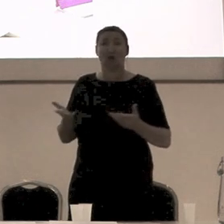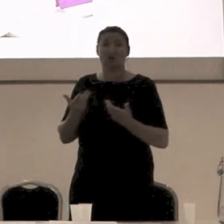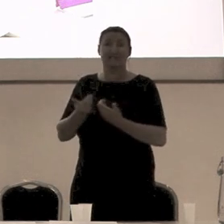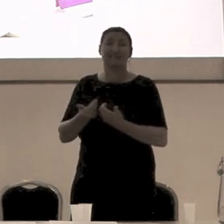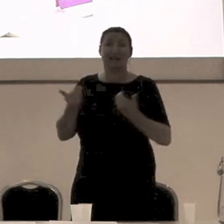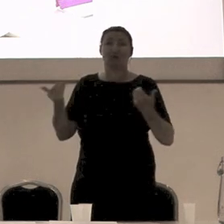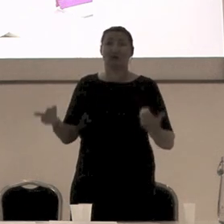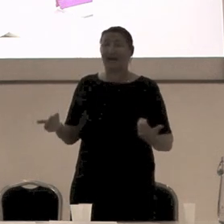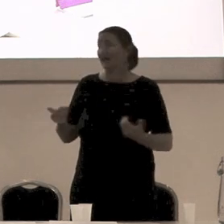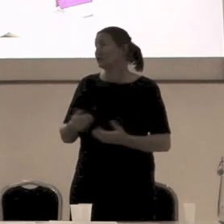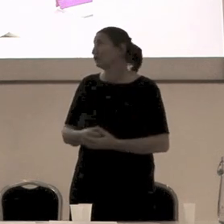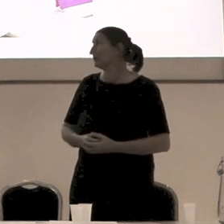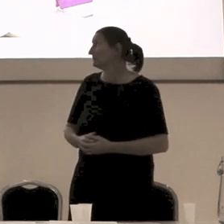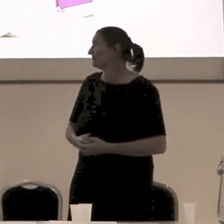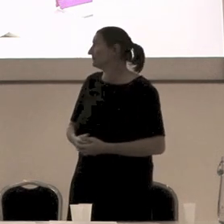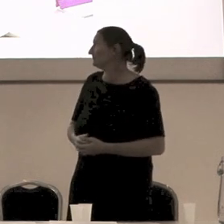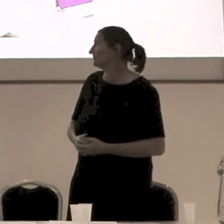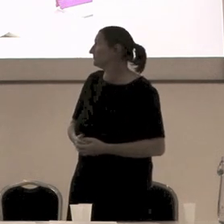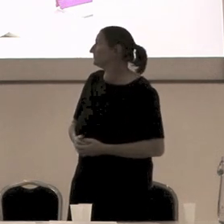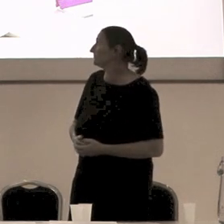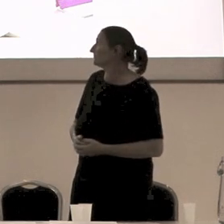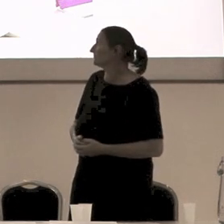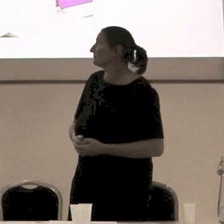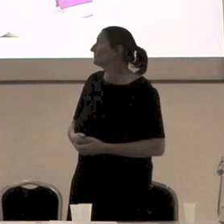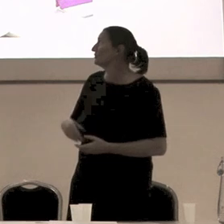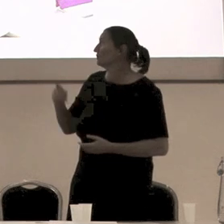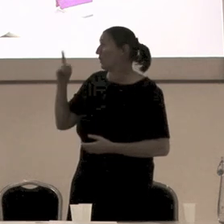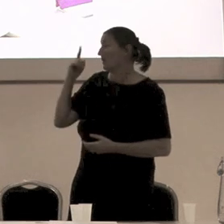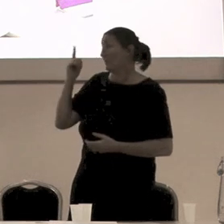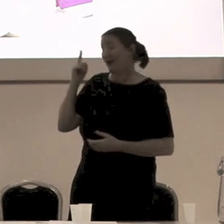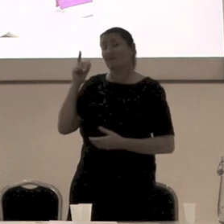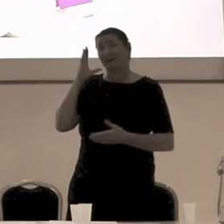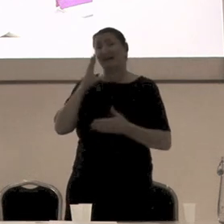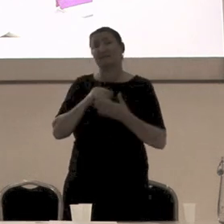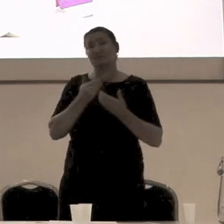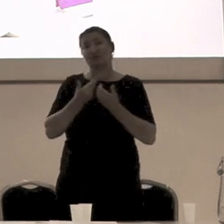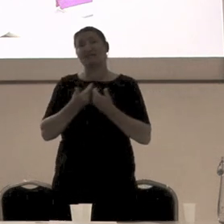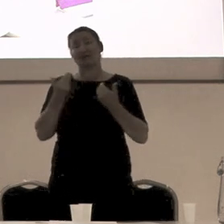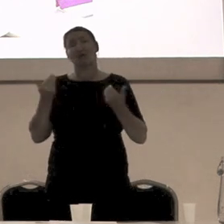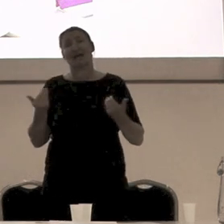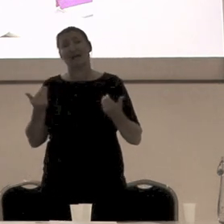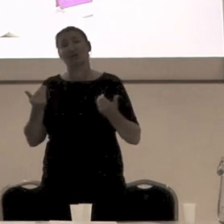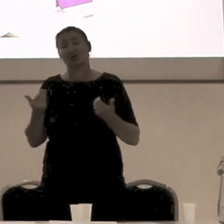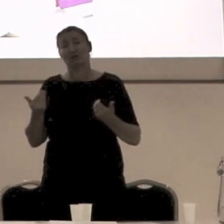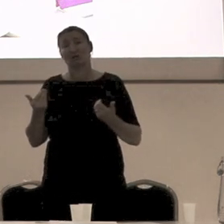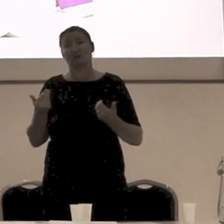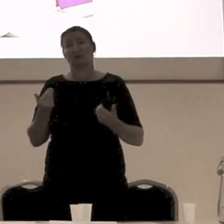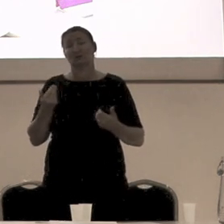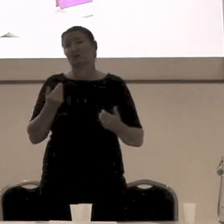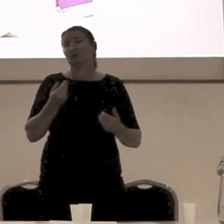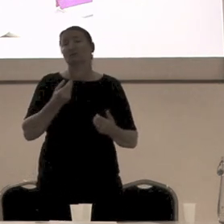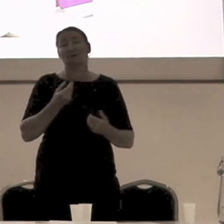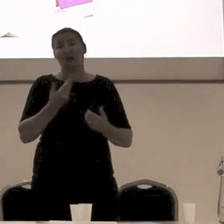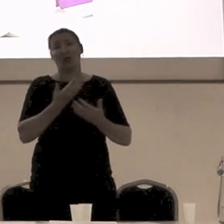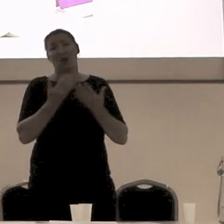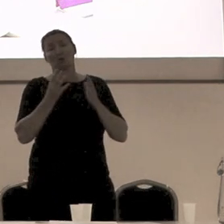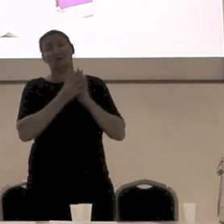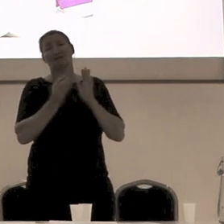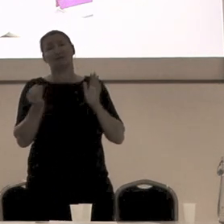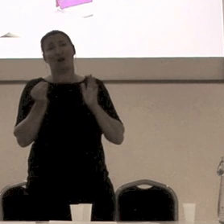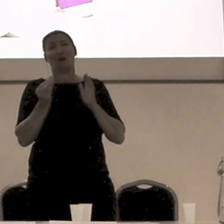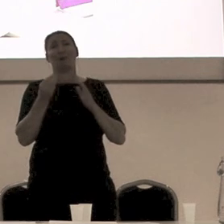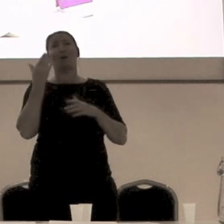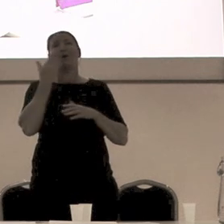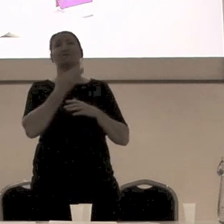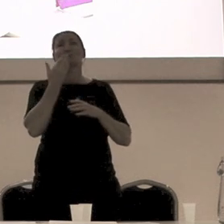on this slide you can see experienced, although there were some examples, many in many ways, of